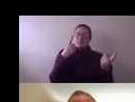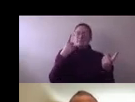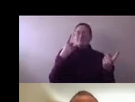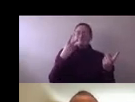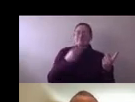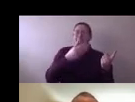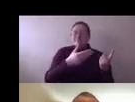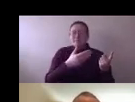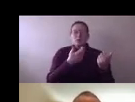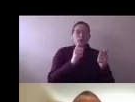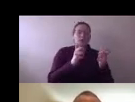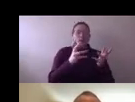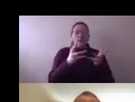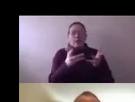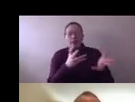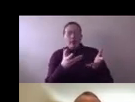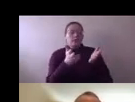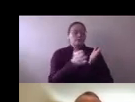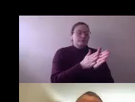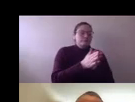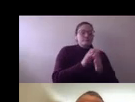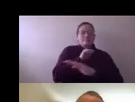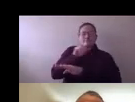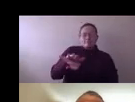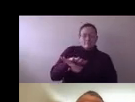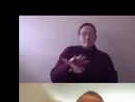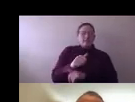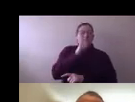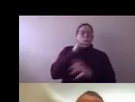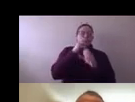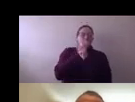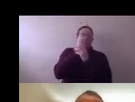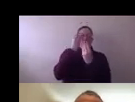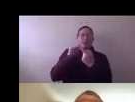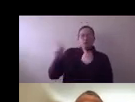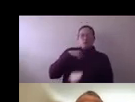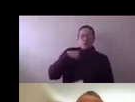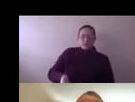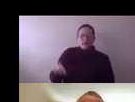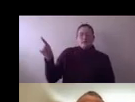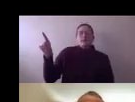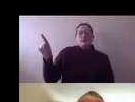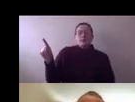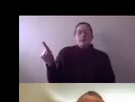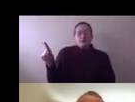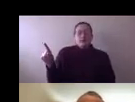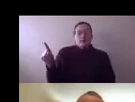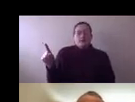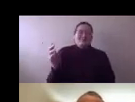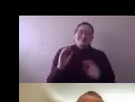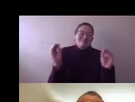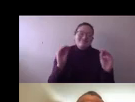shape classified information to China. It turned out none of them were actually